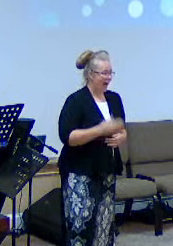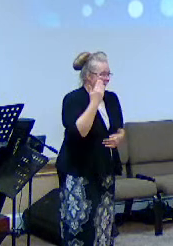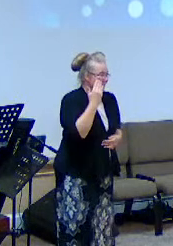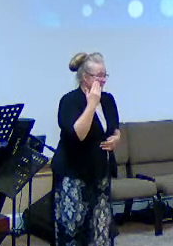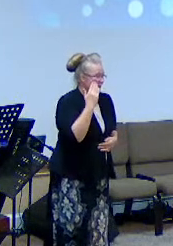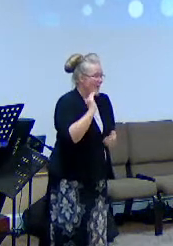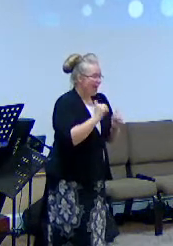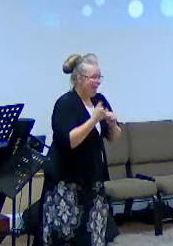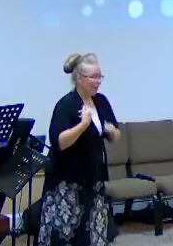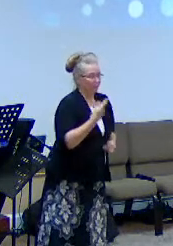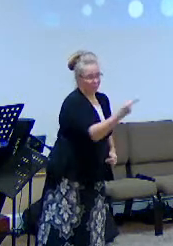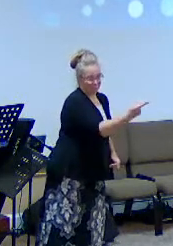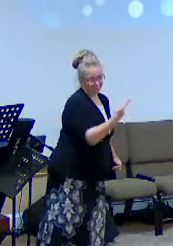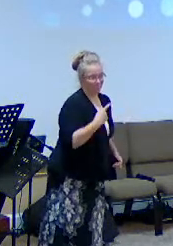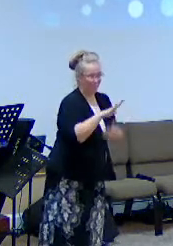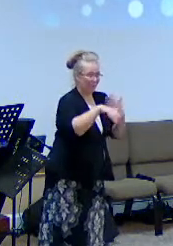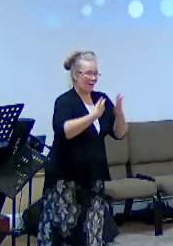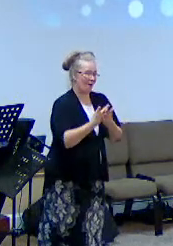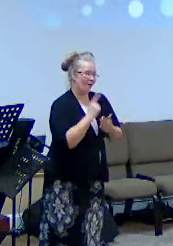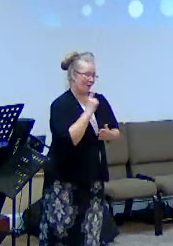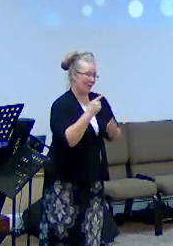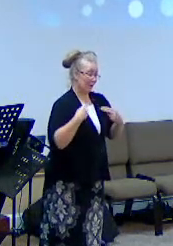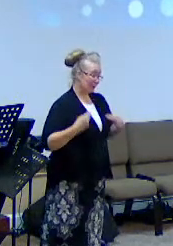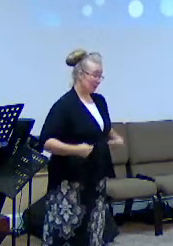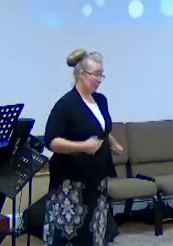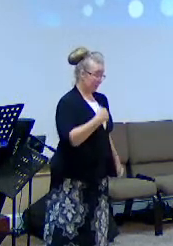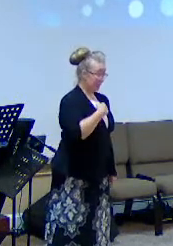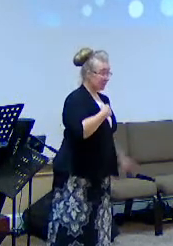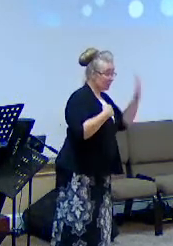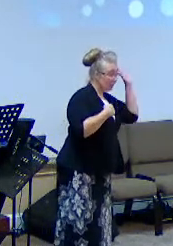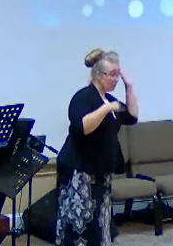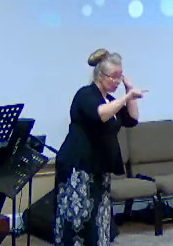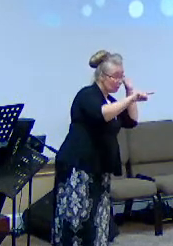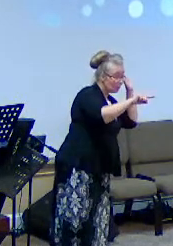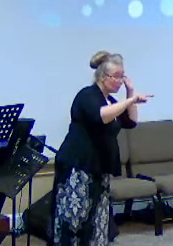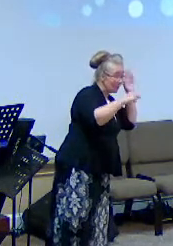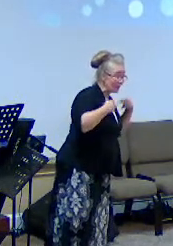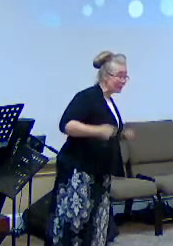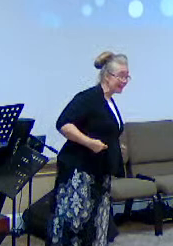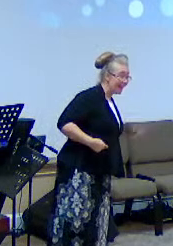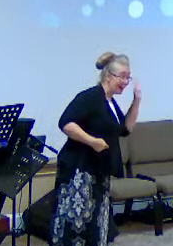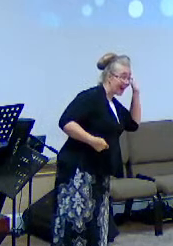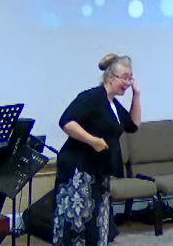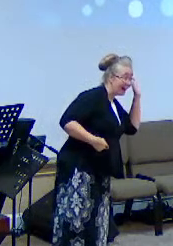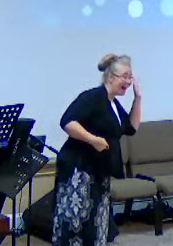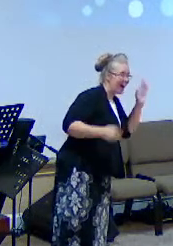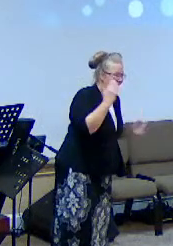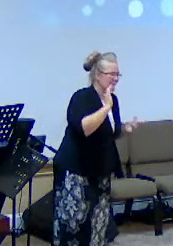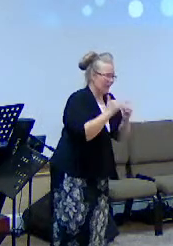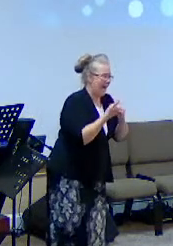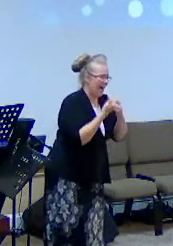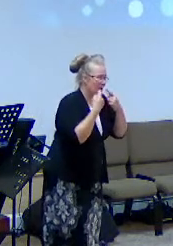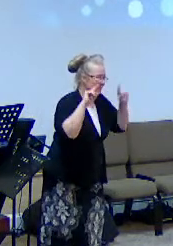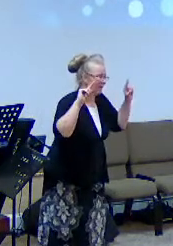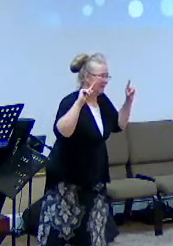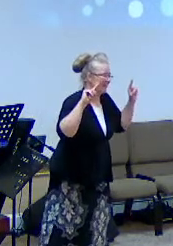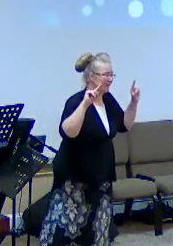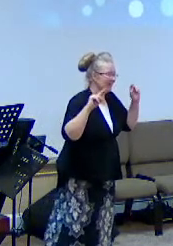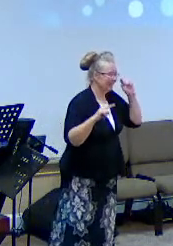how we all are. I'm human. How many else is human with me? I know how we work. If we can